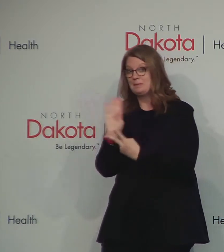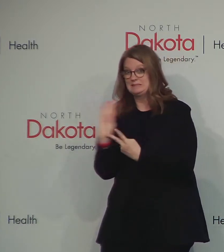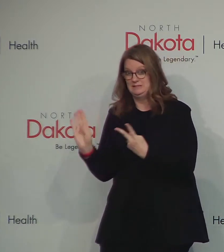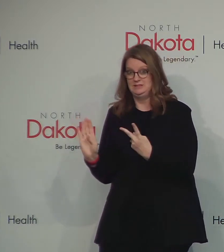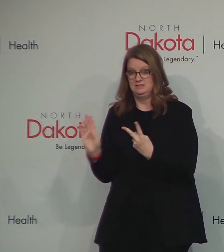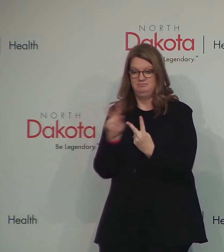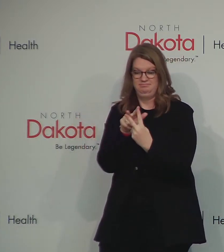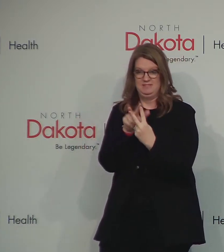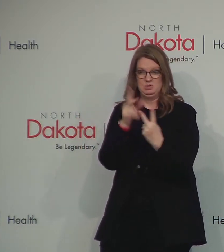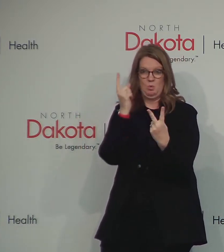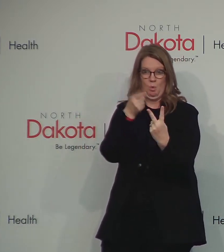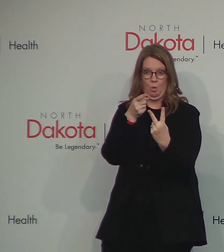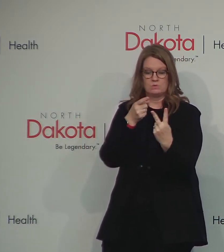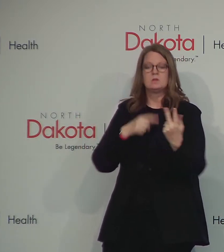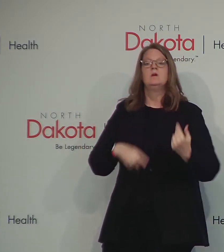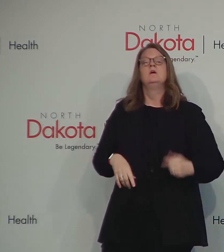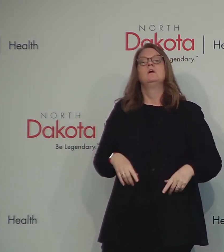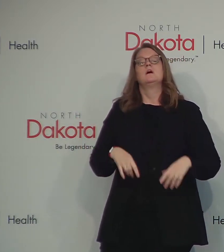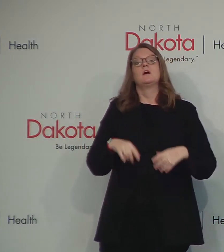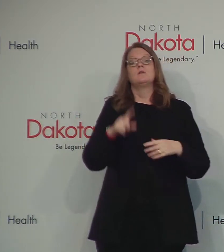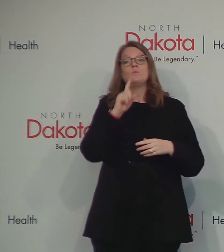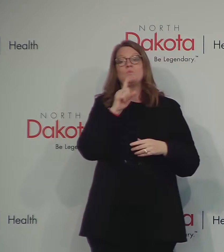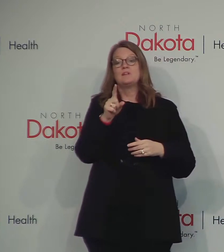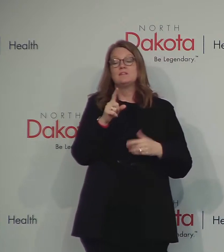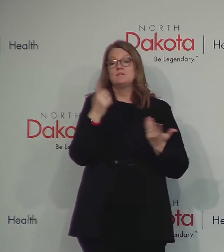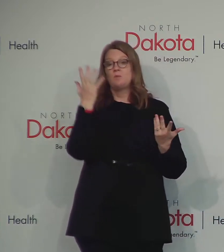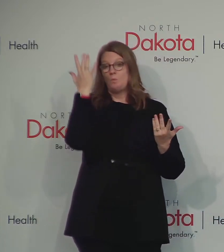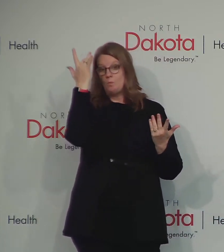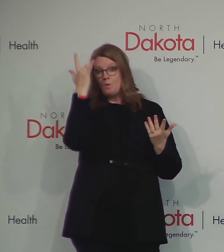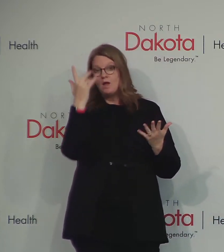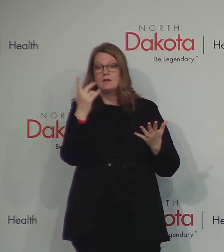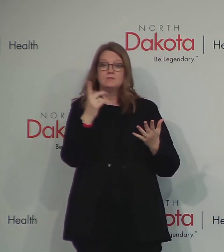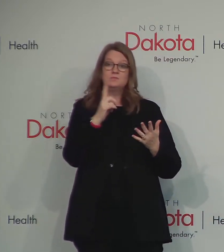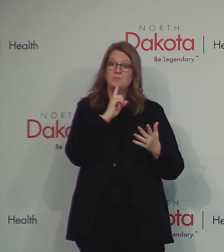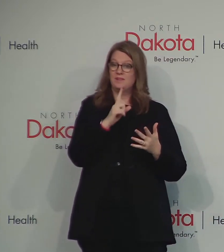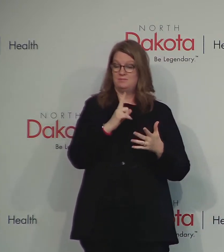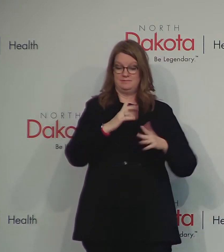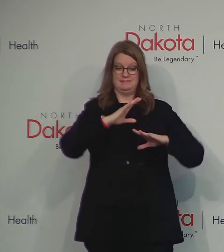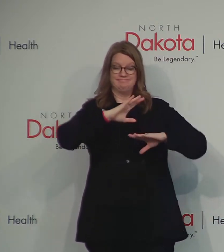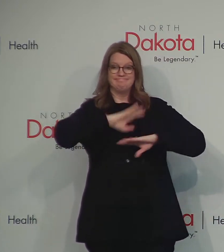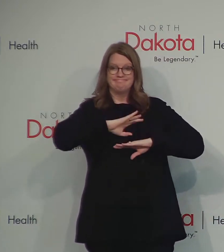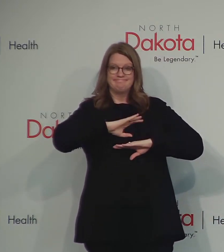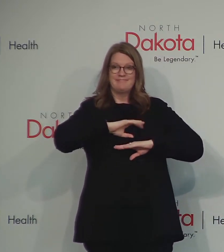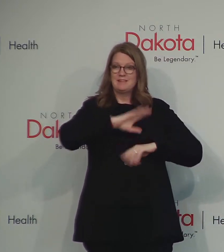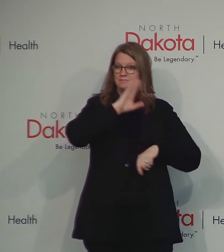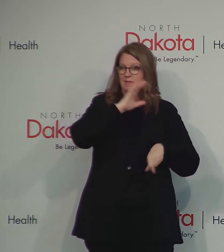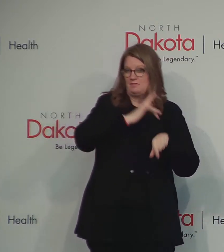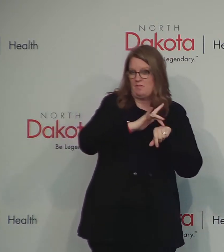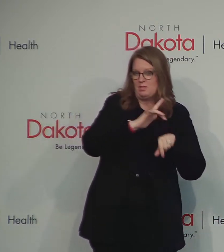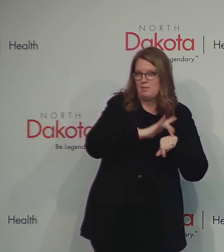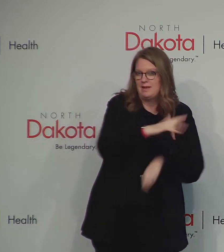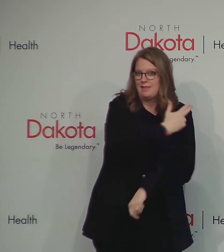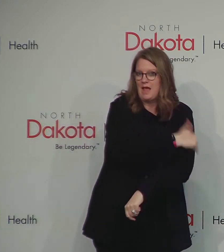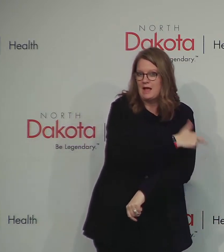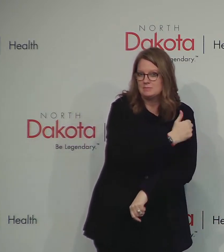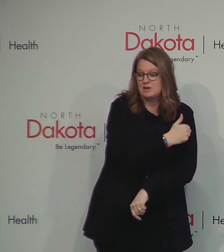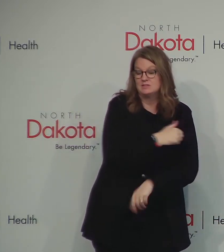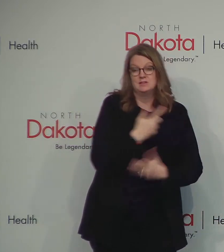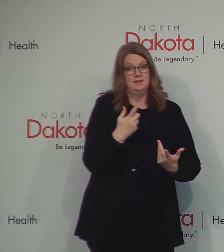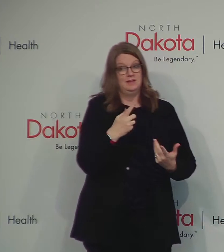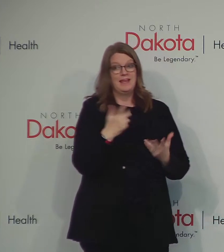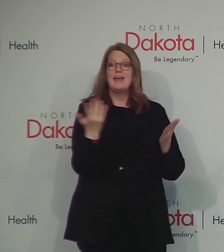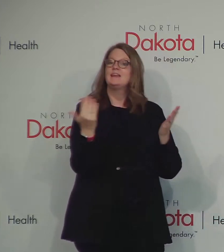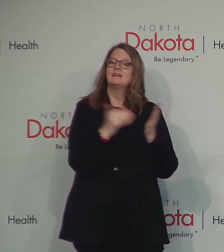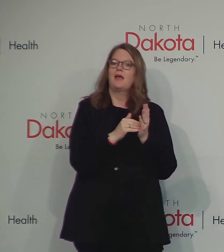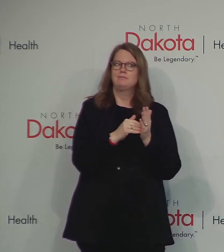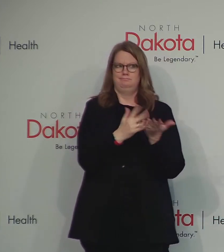again, our goal to do that was to make sure that we had adequate hospital capacity. And we've got good news on that front